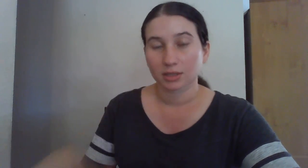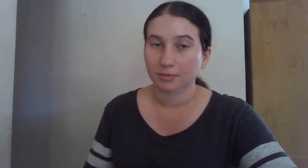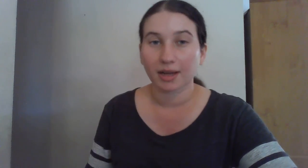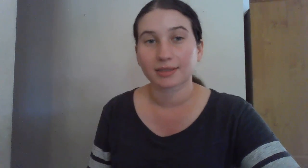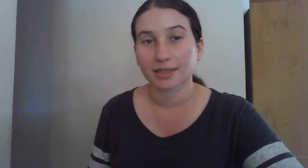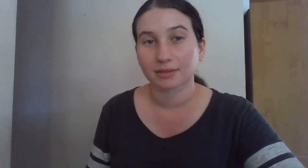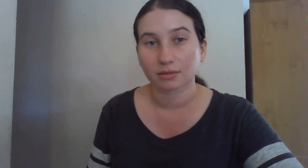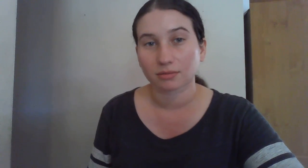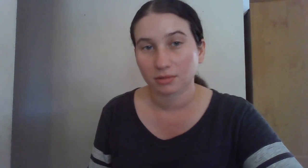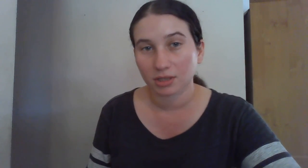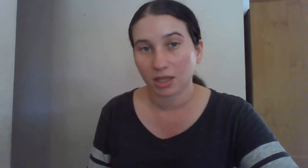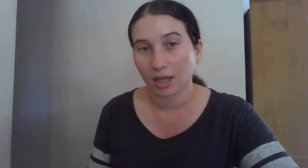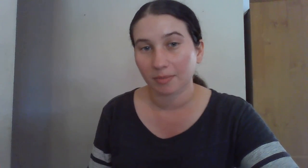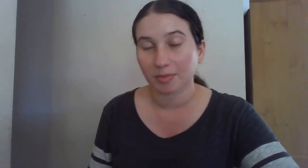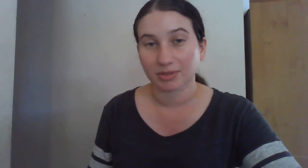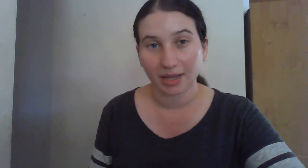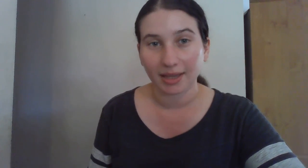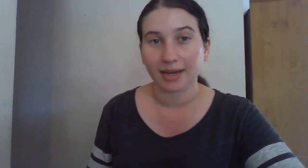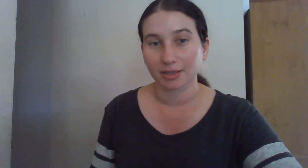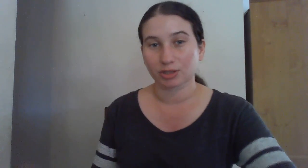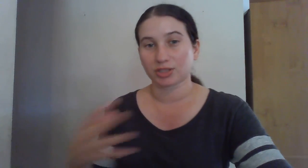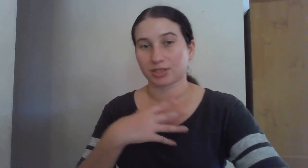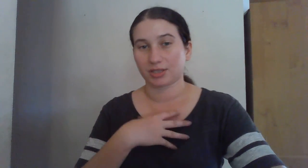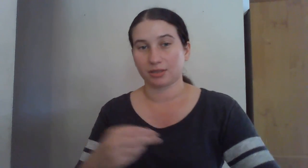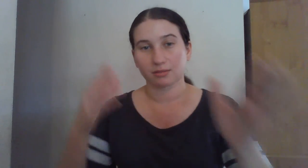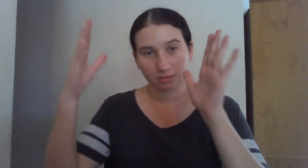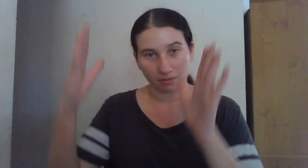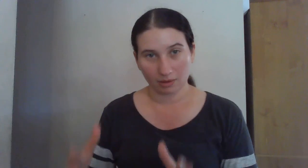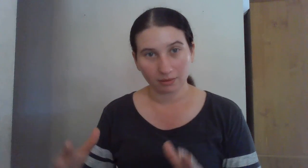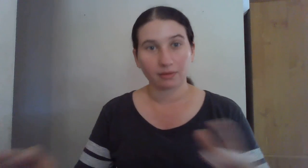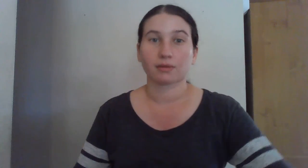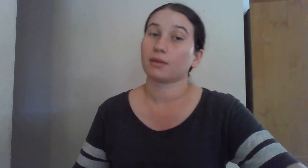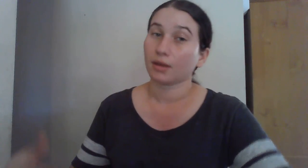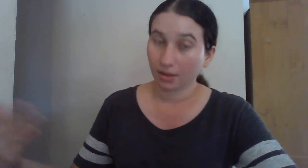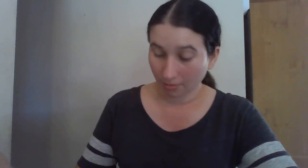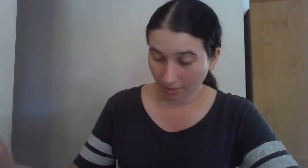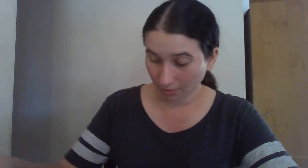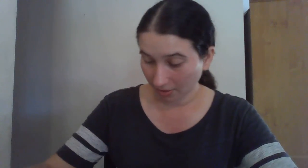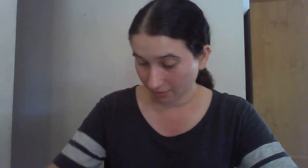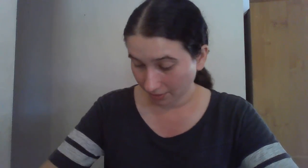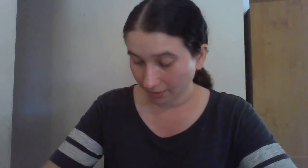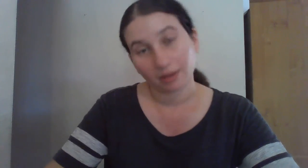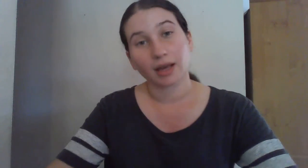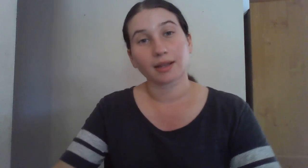To be honest, I don't see a lot of people sign that. I usually just see this. But you may see it. Yellow.